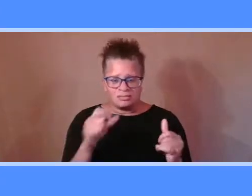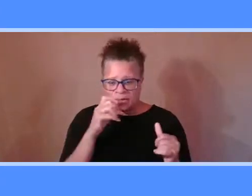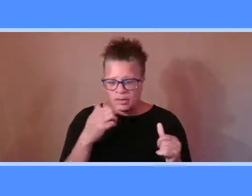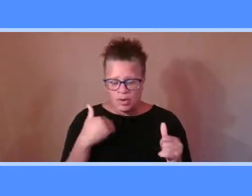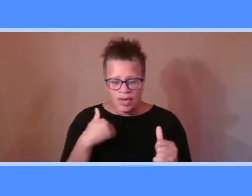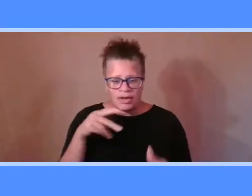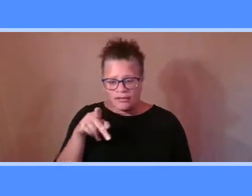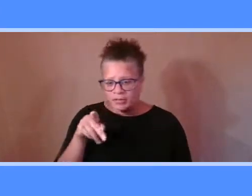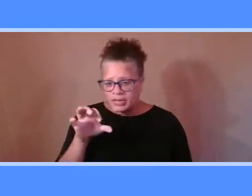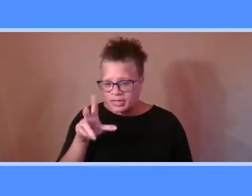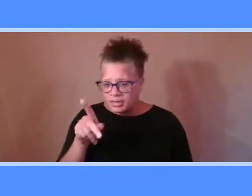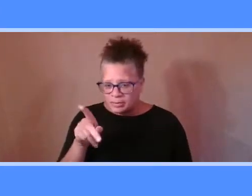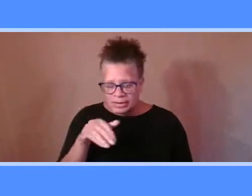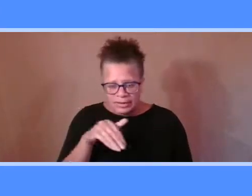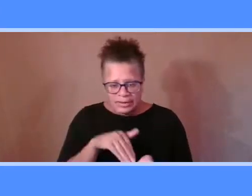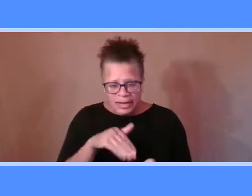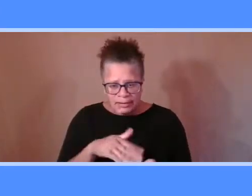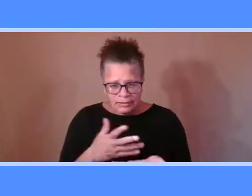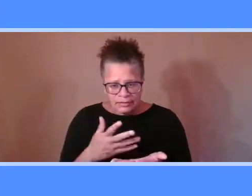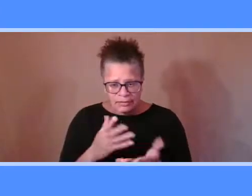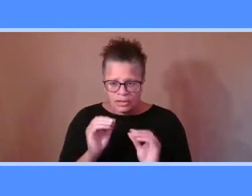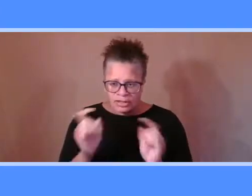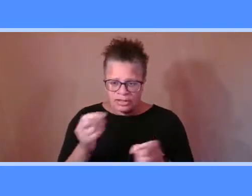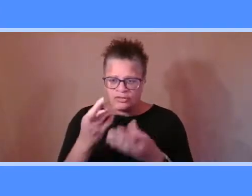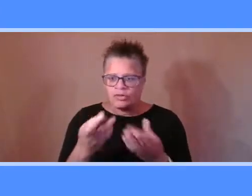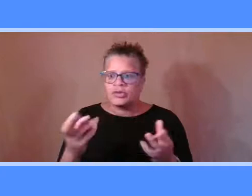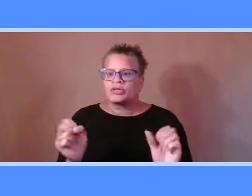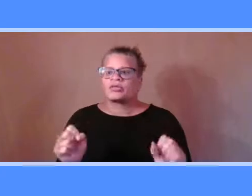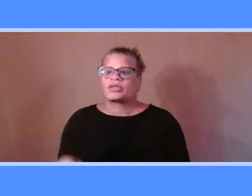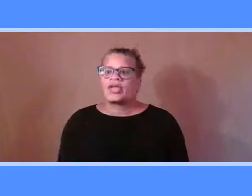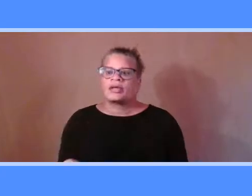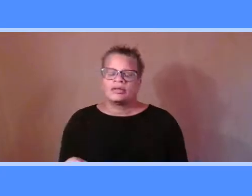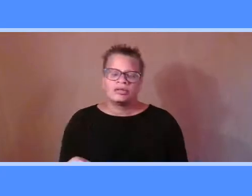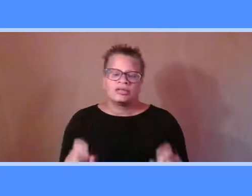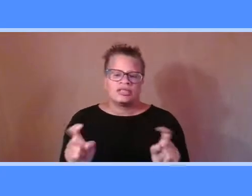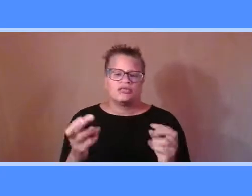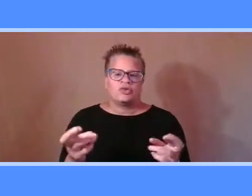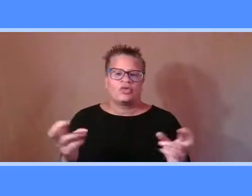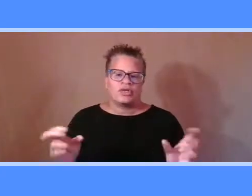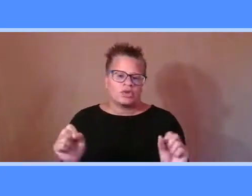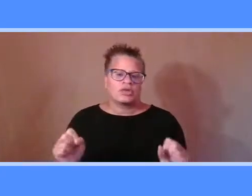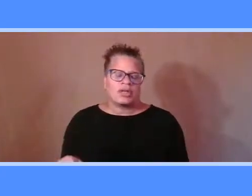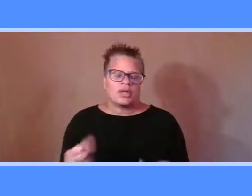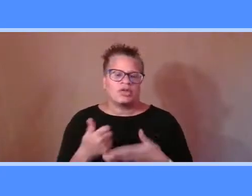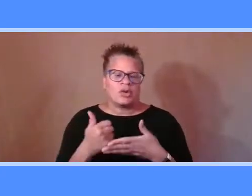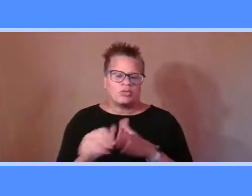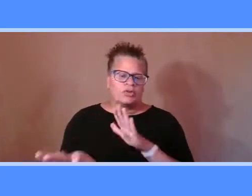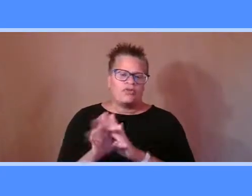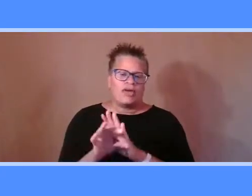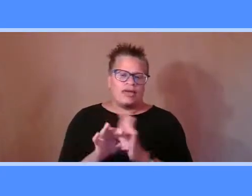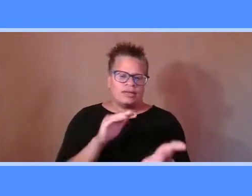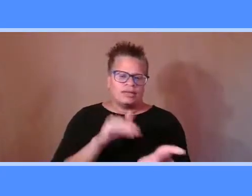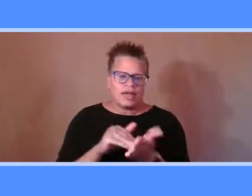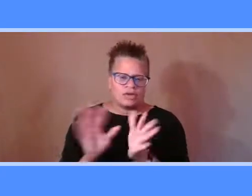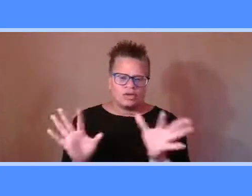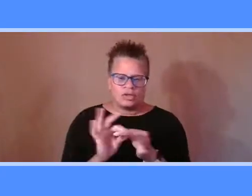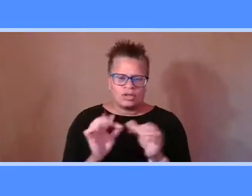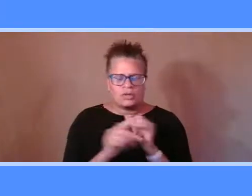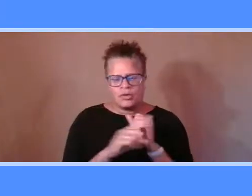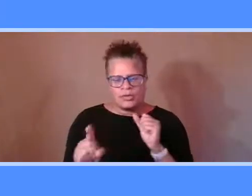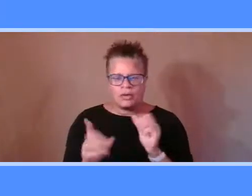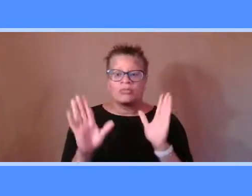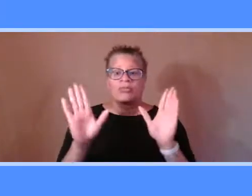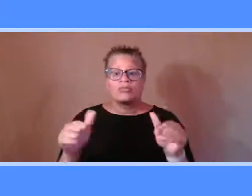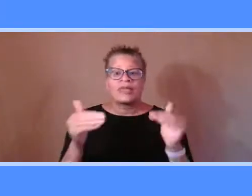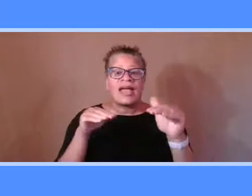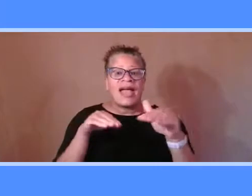primary care physician, and we'll give you a resource that could help you identify and locate one. Access.